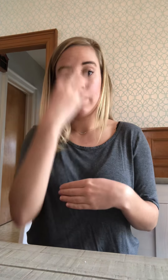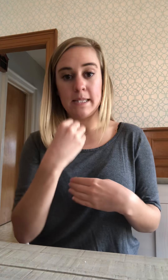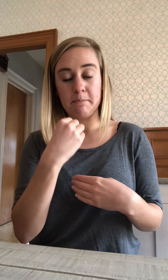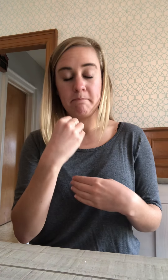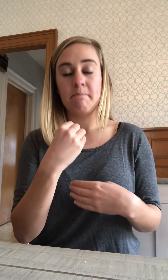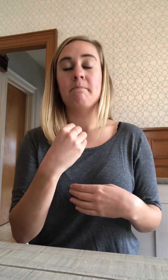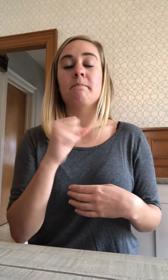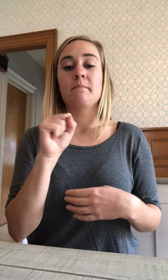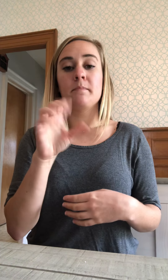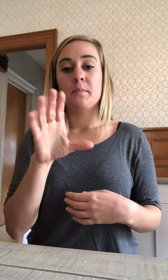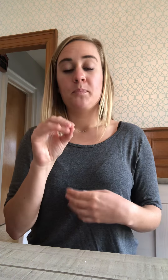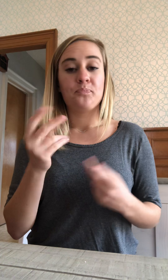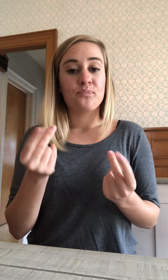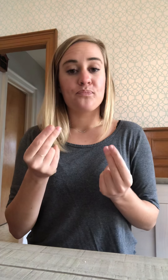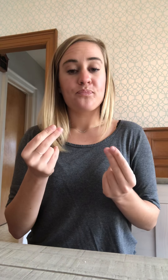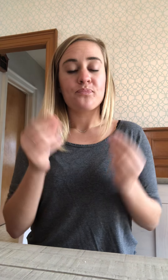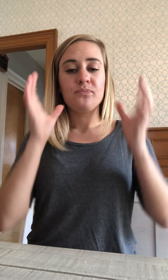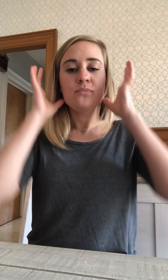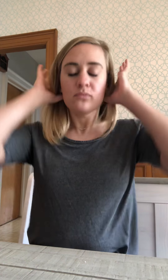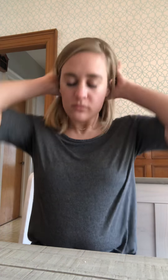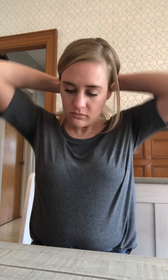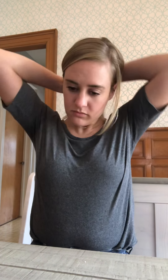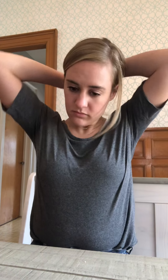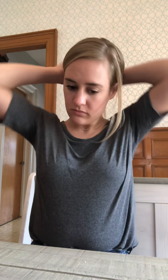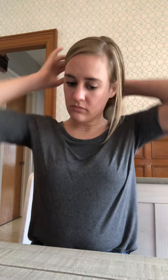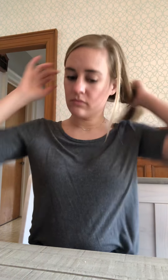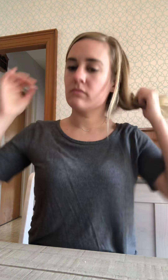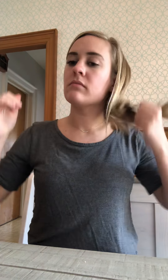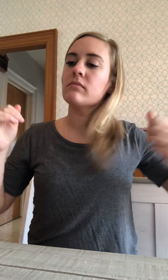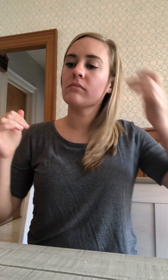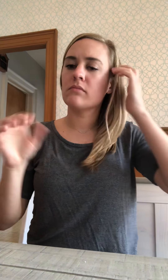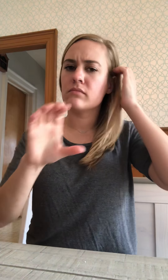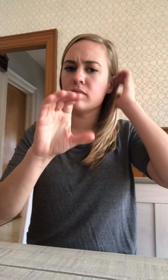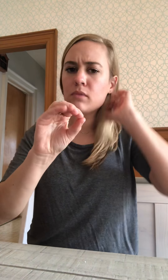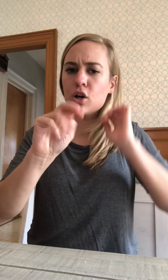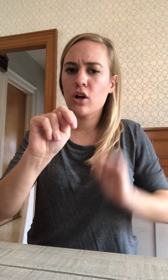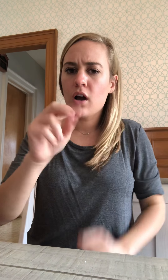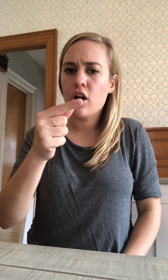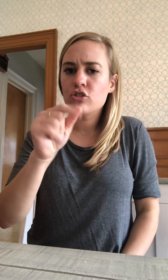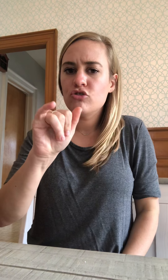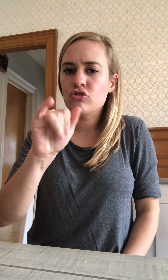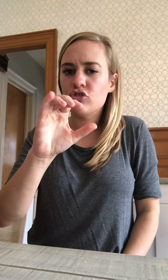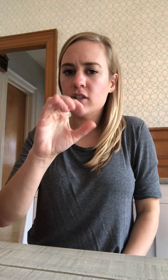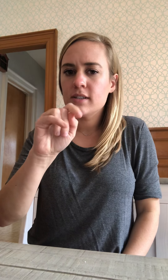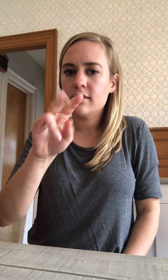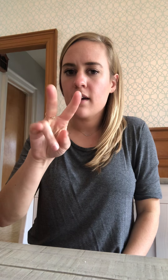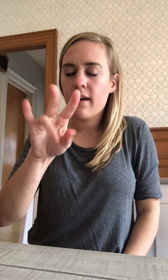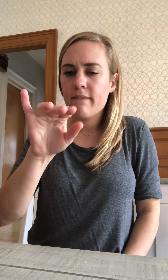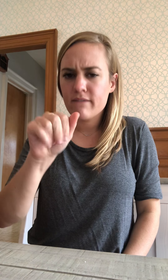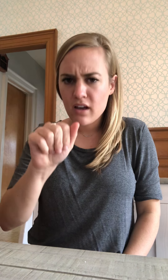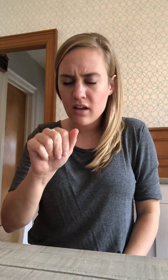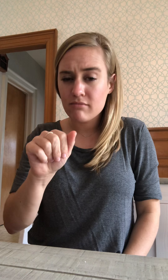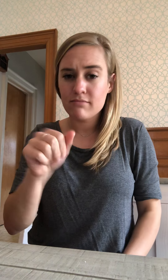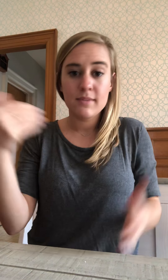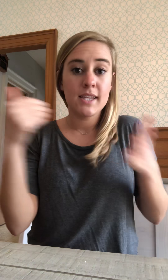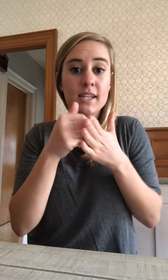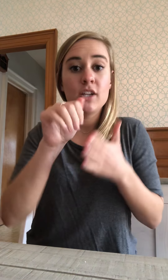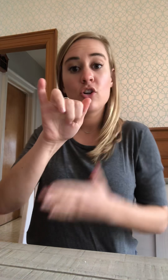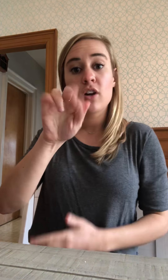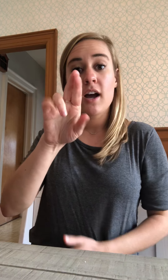So you grab the conjunctiva near the iris and try and move the eye in all directions.